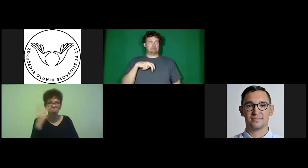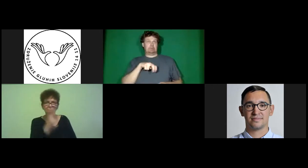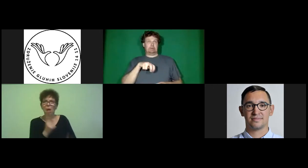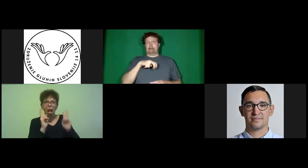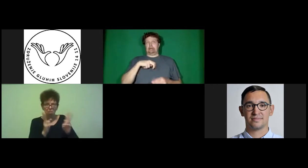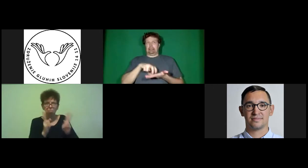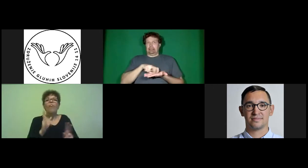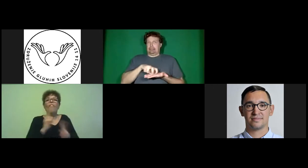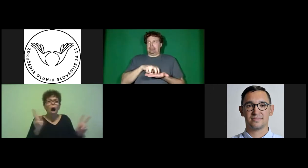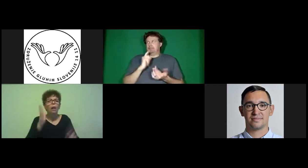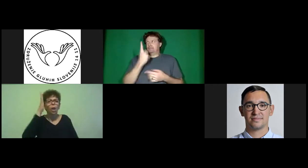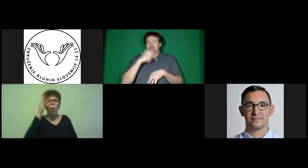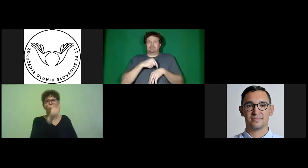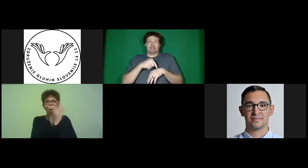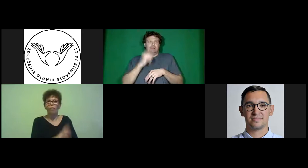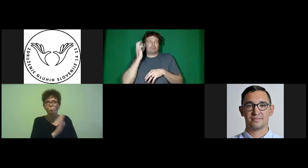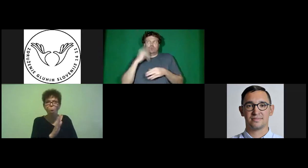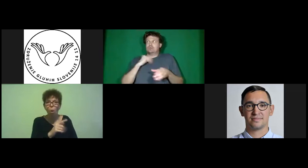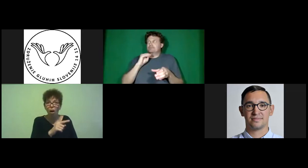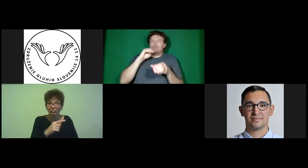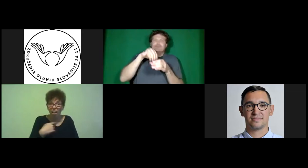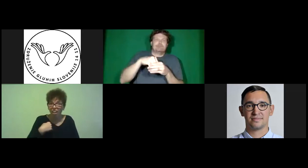He saw my play.